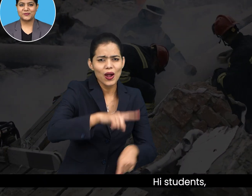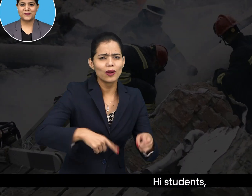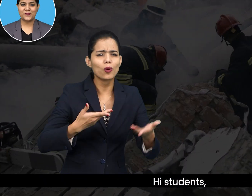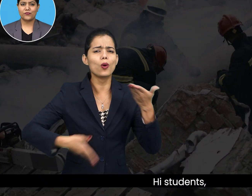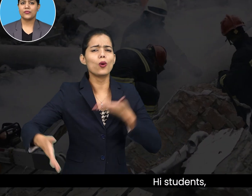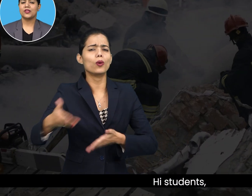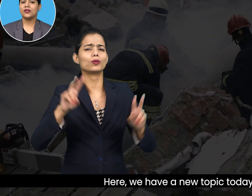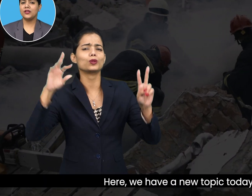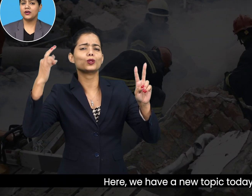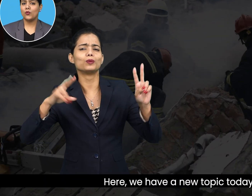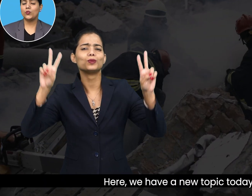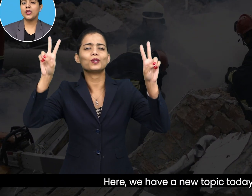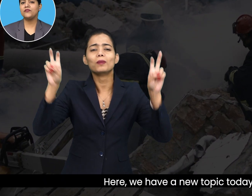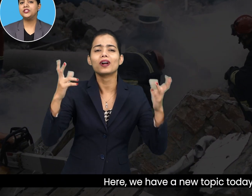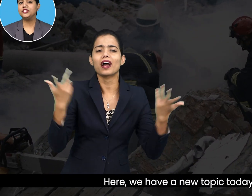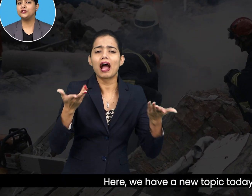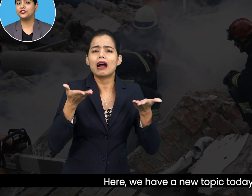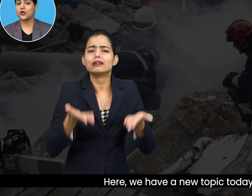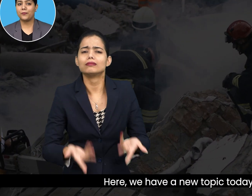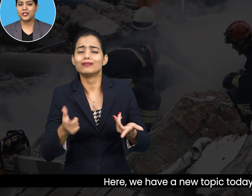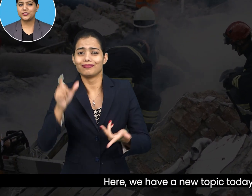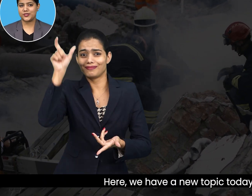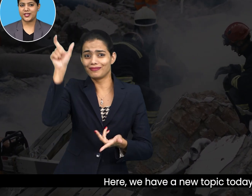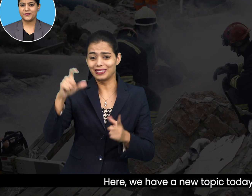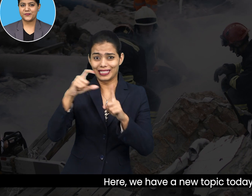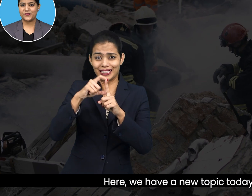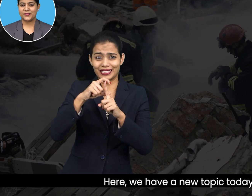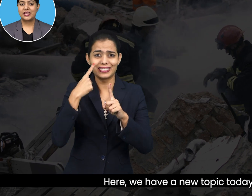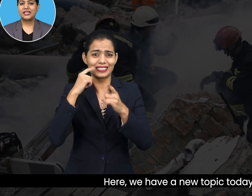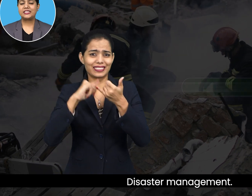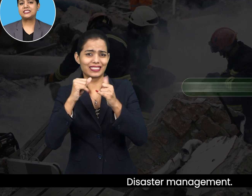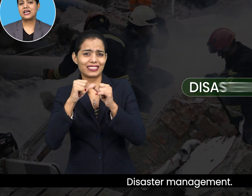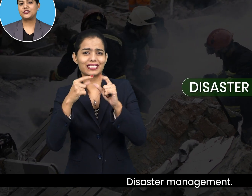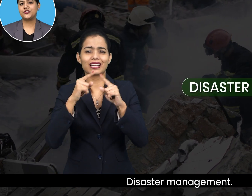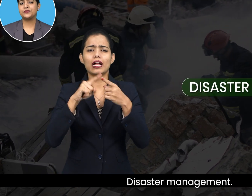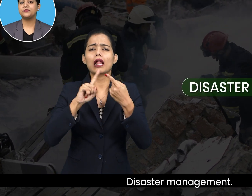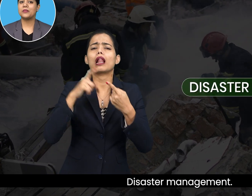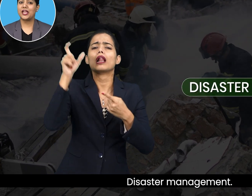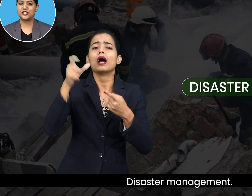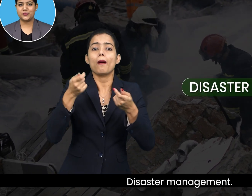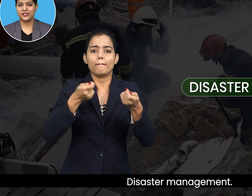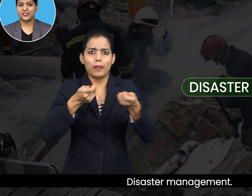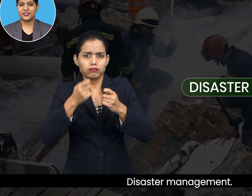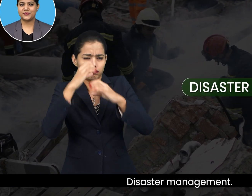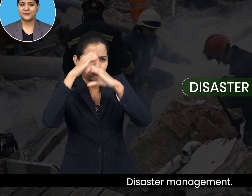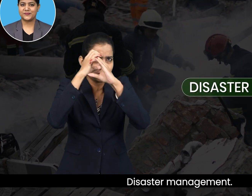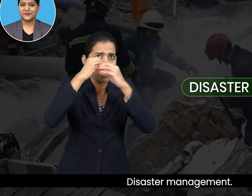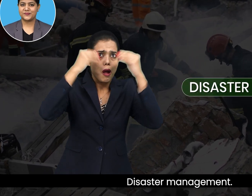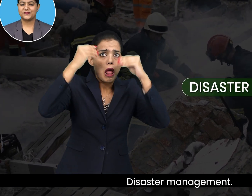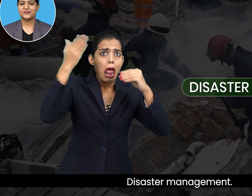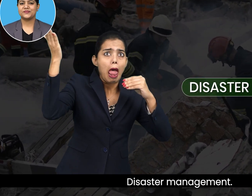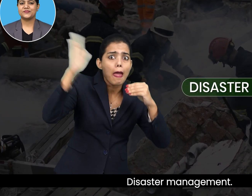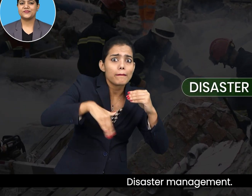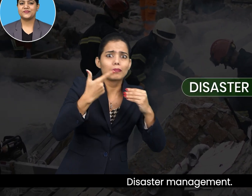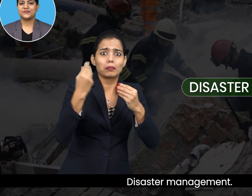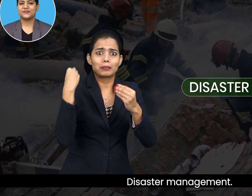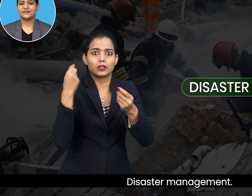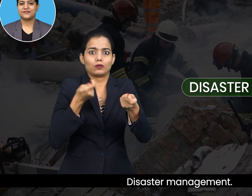students. Here we have a new topic today: disaster management.